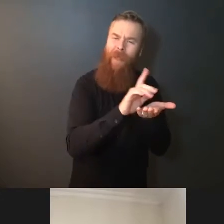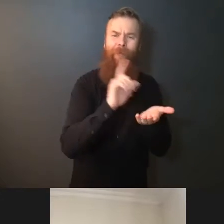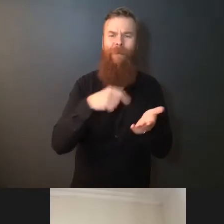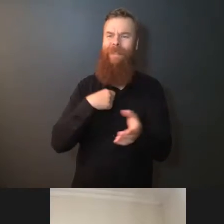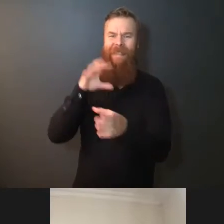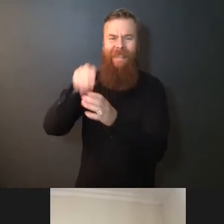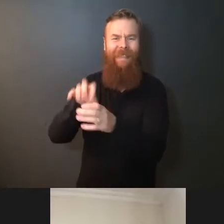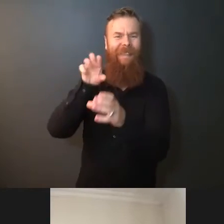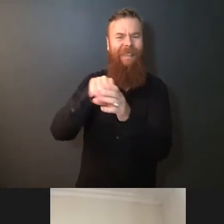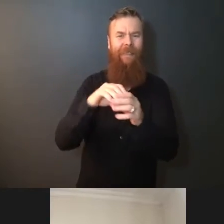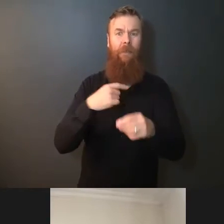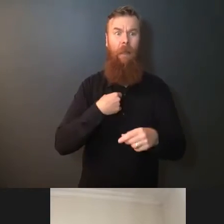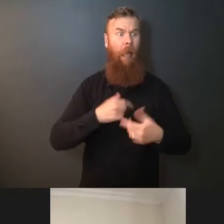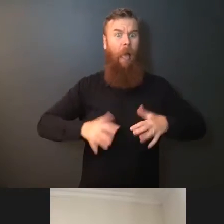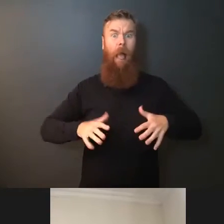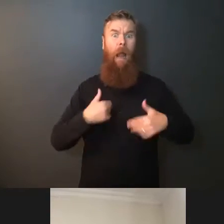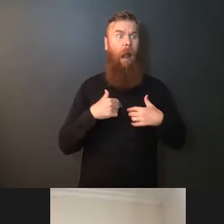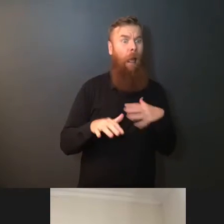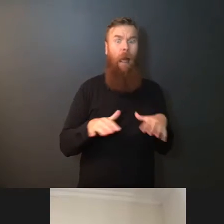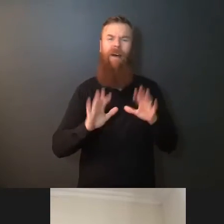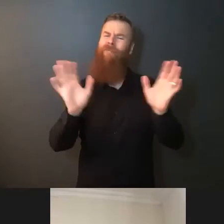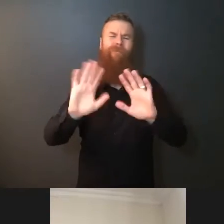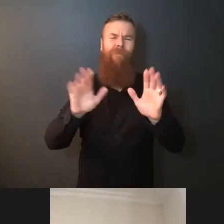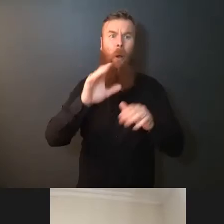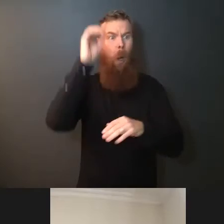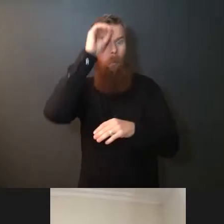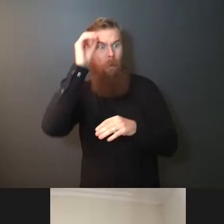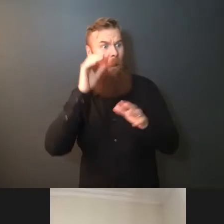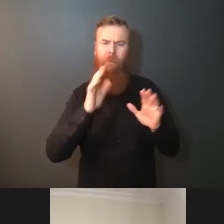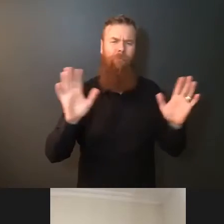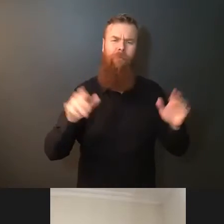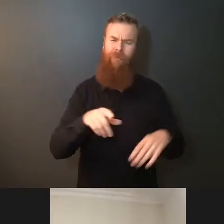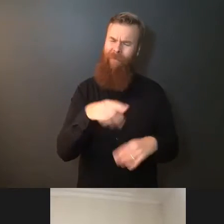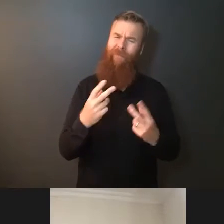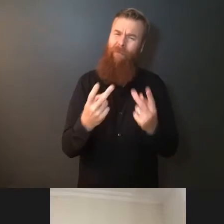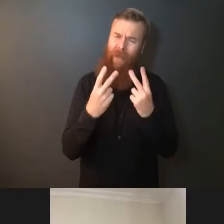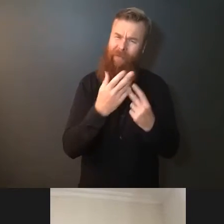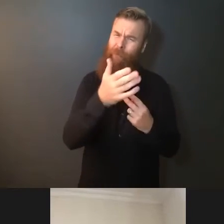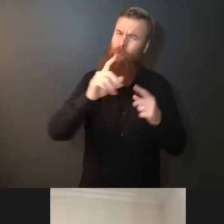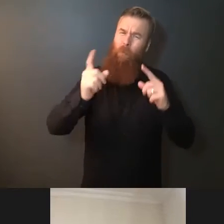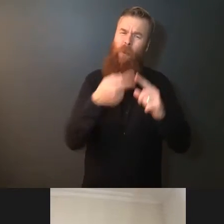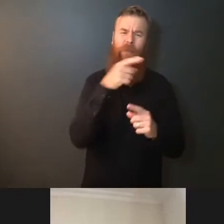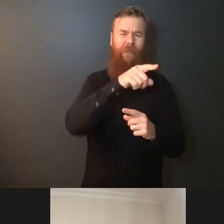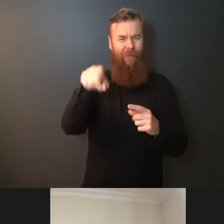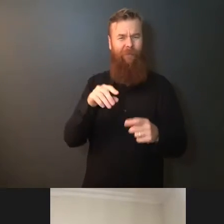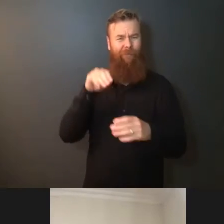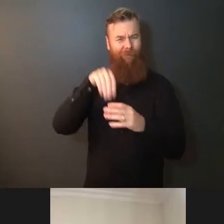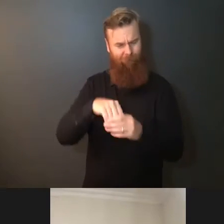is valid and important. Take your place. That's what I had to say today. Thank